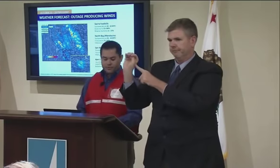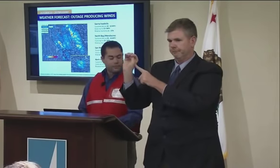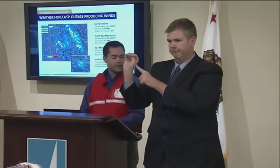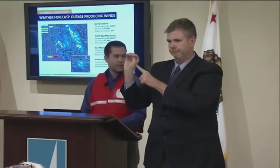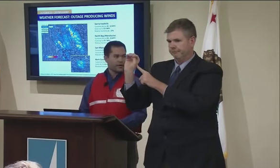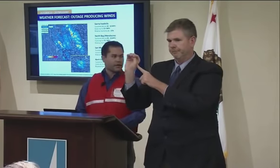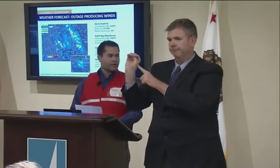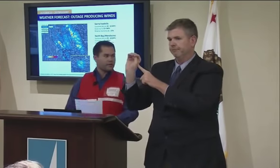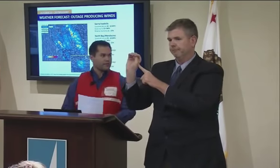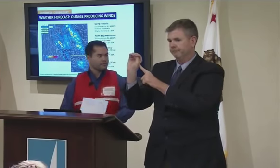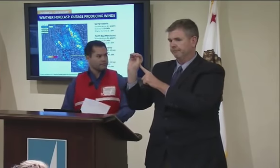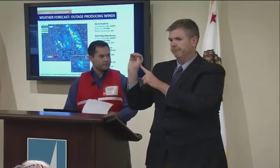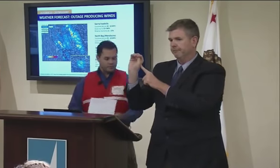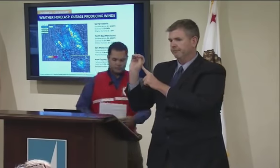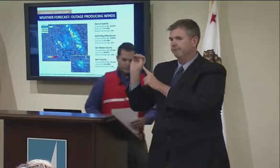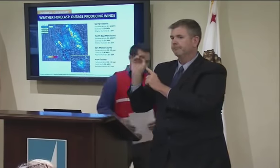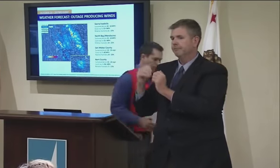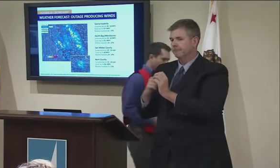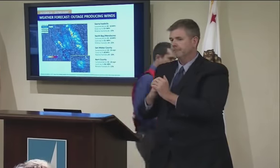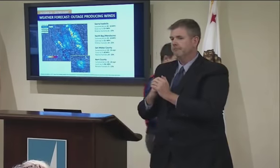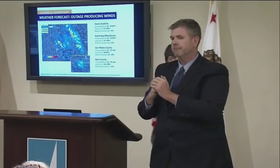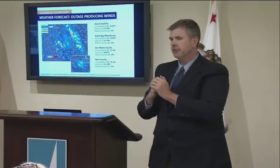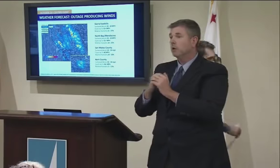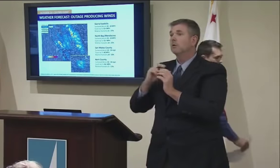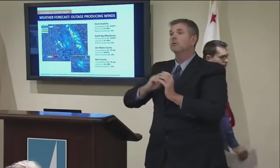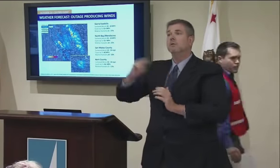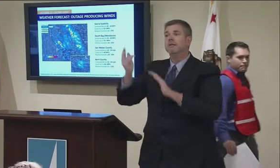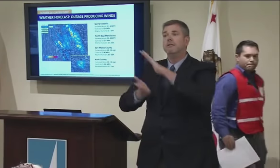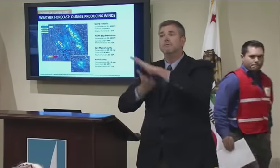for weather, and turn it back to you, Keith. Thank you. Bill?